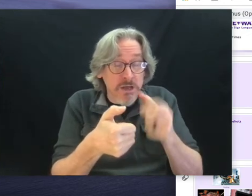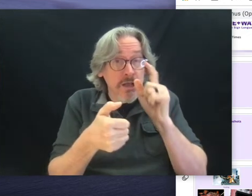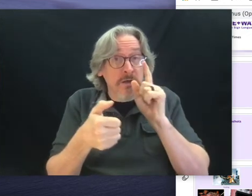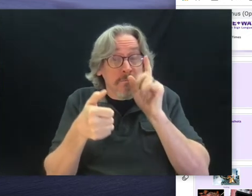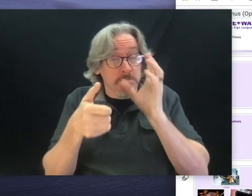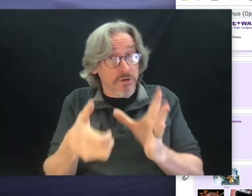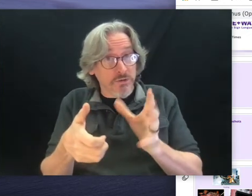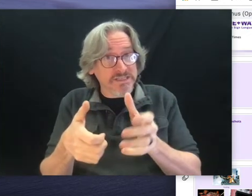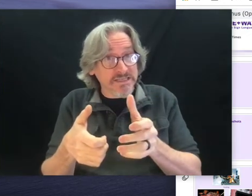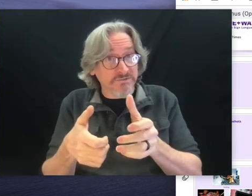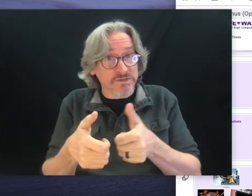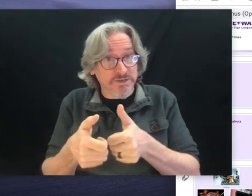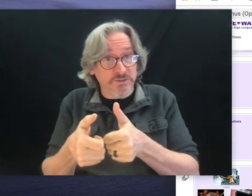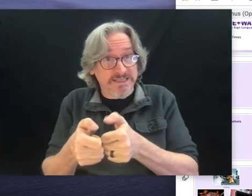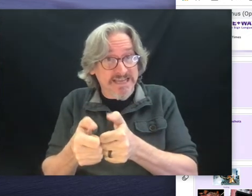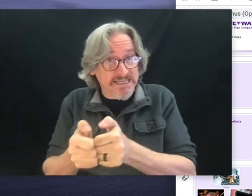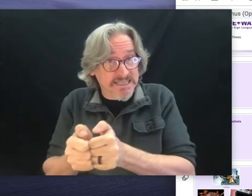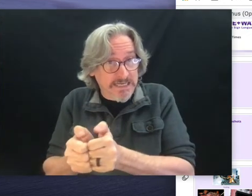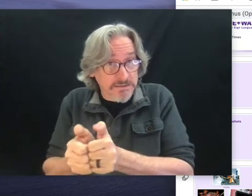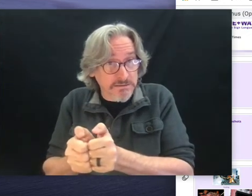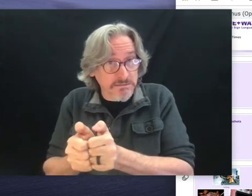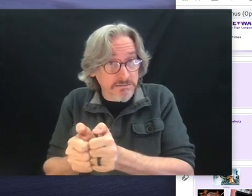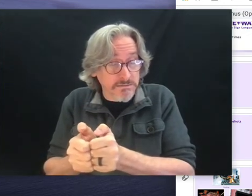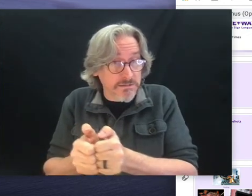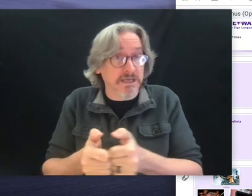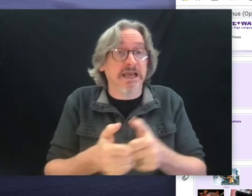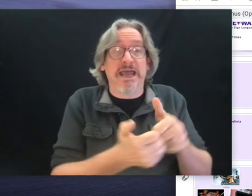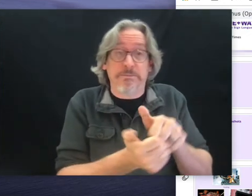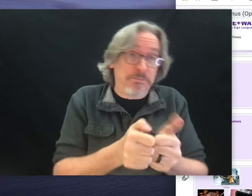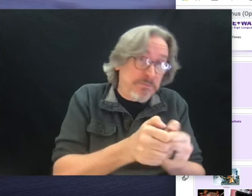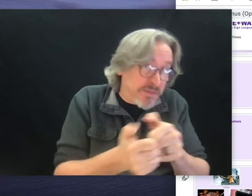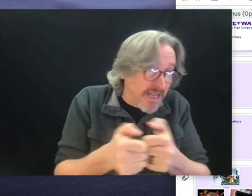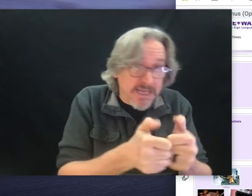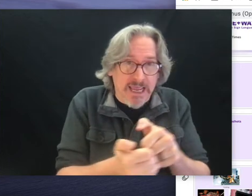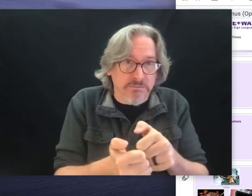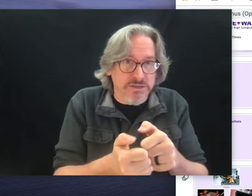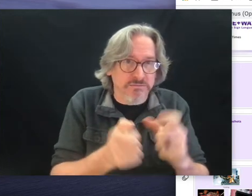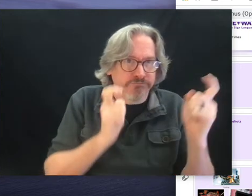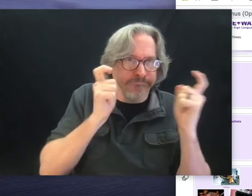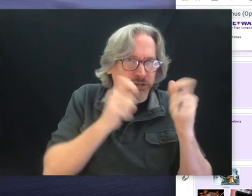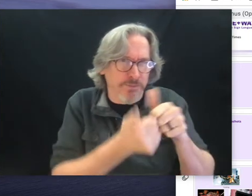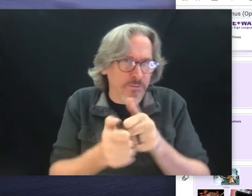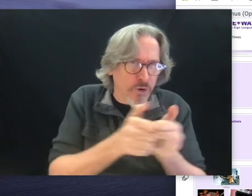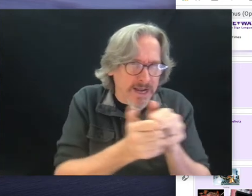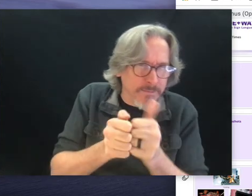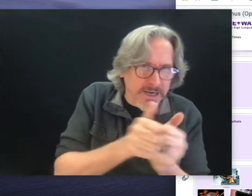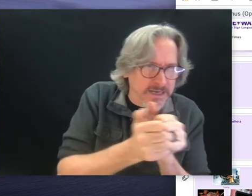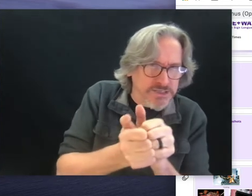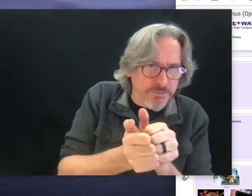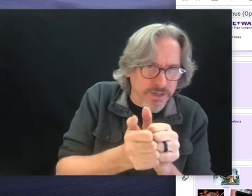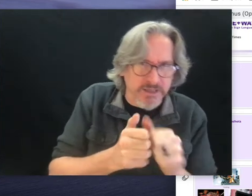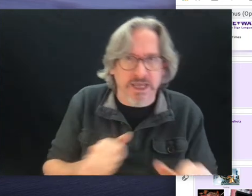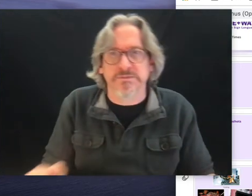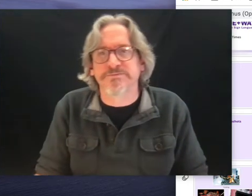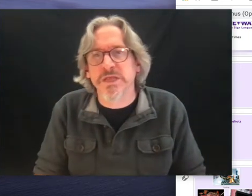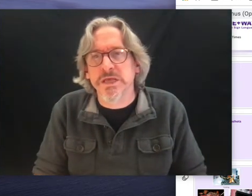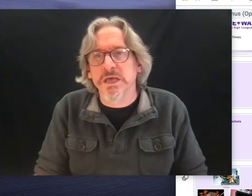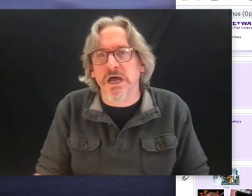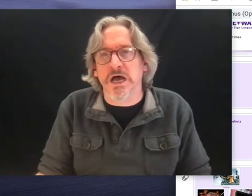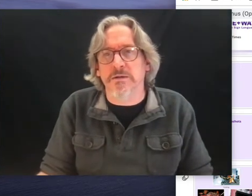there. Notice the difference between texting and playing games. You're a bit more animated as you're playing the